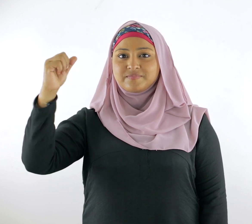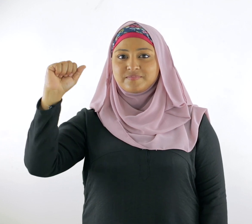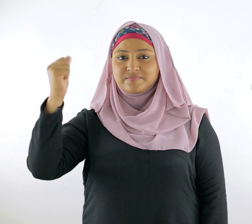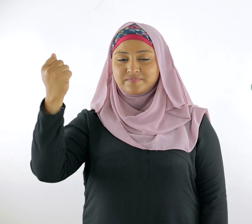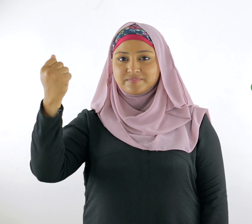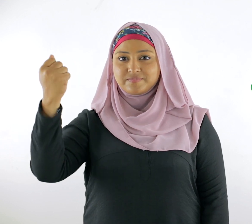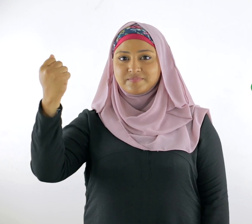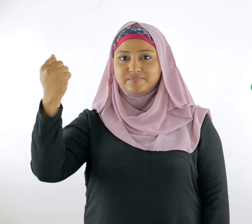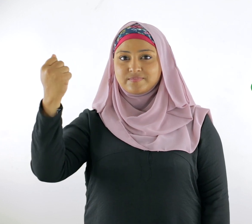10,